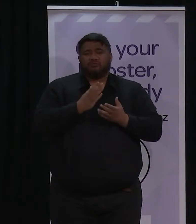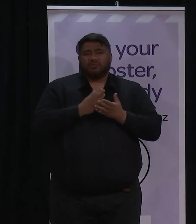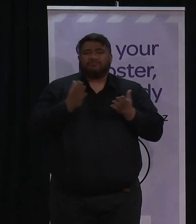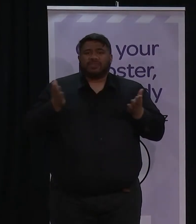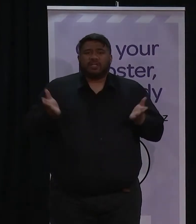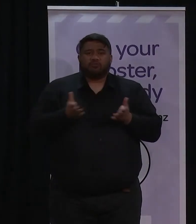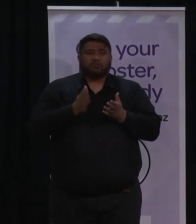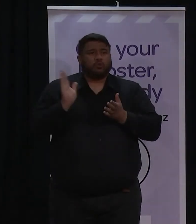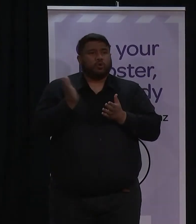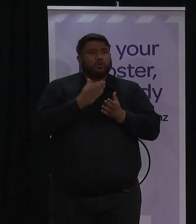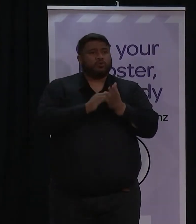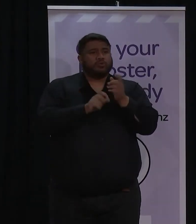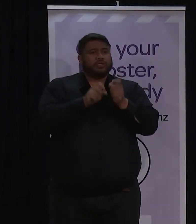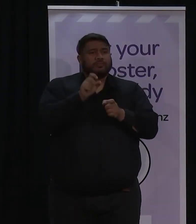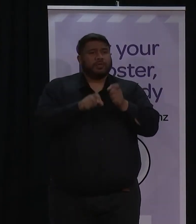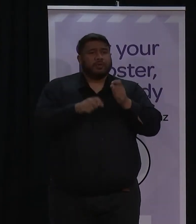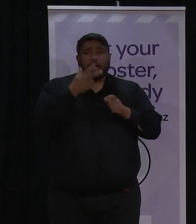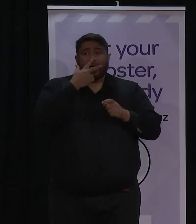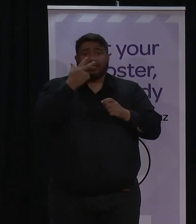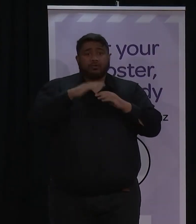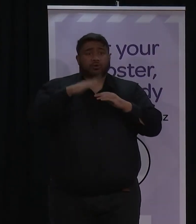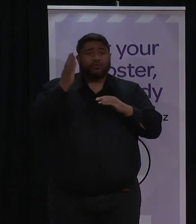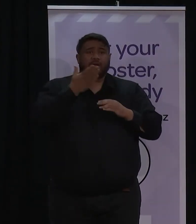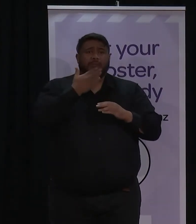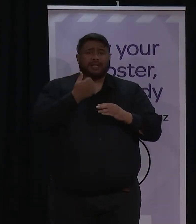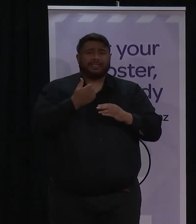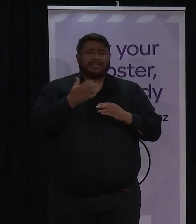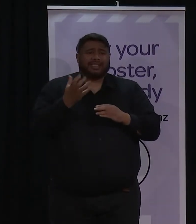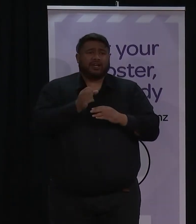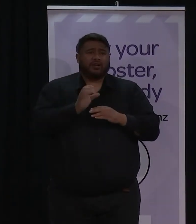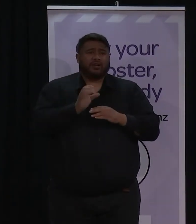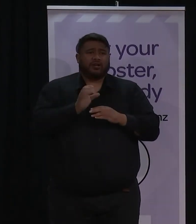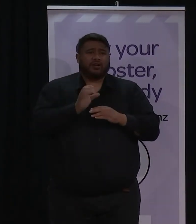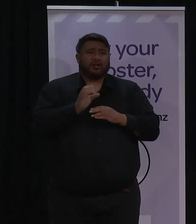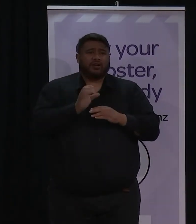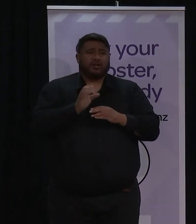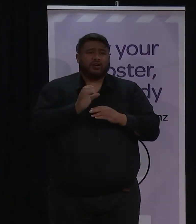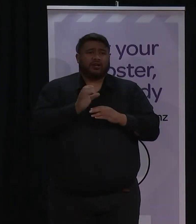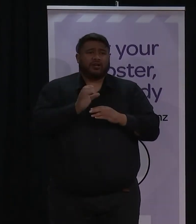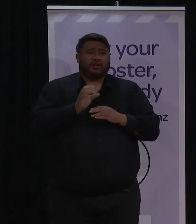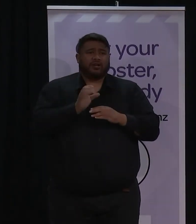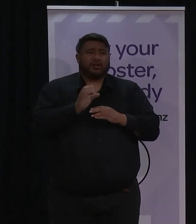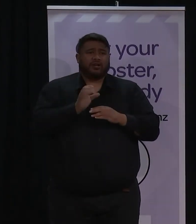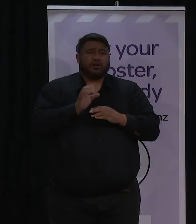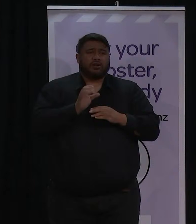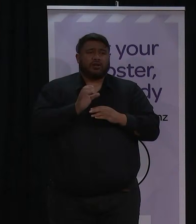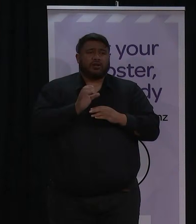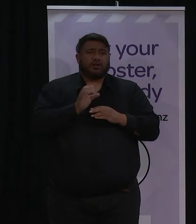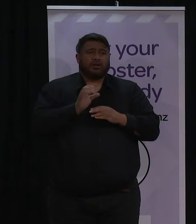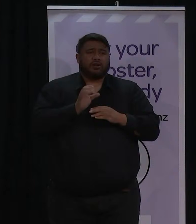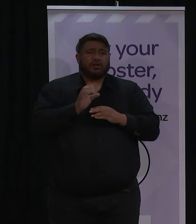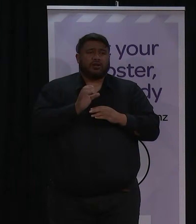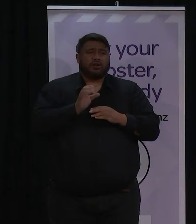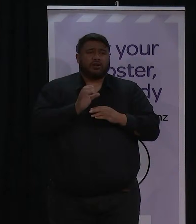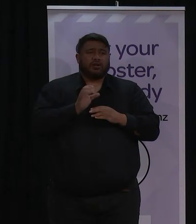all New Zealanders over 18 to get their booster if they haven't had it already. Yeah.